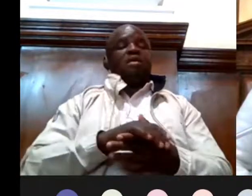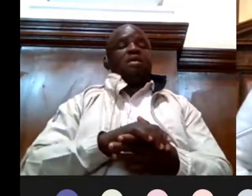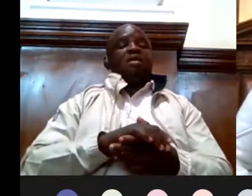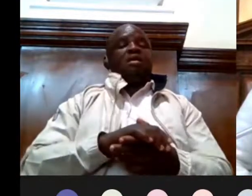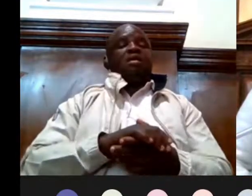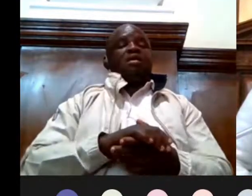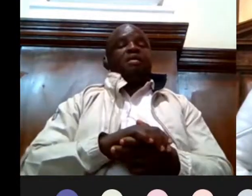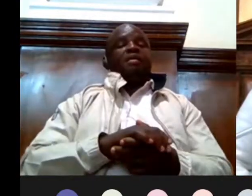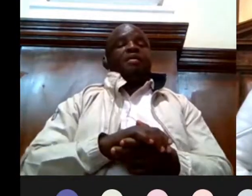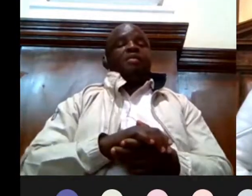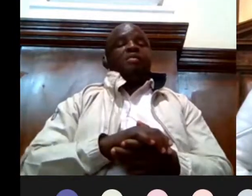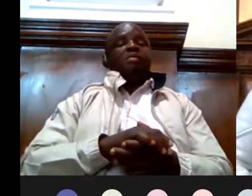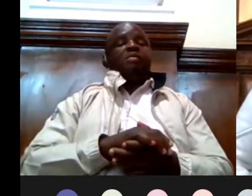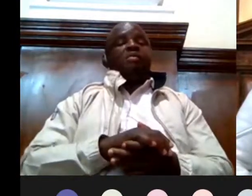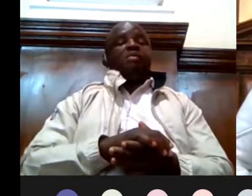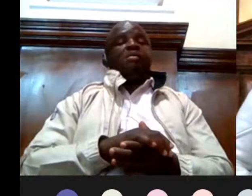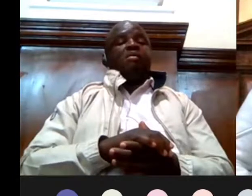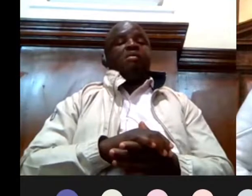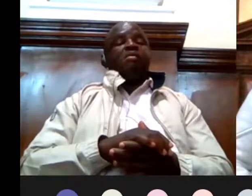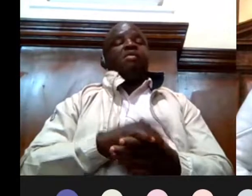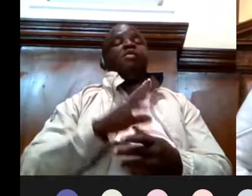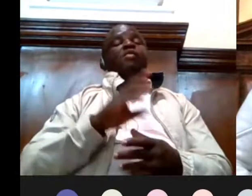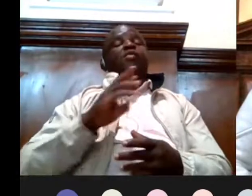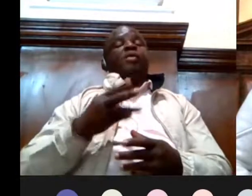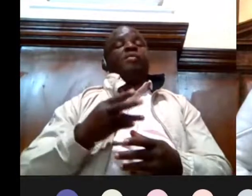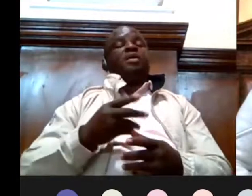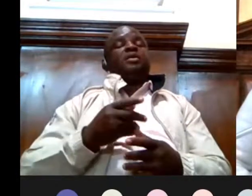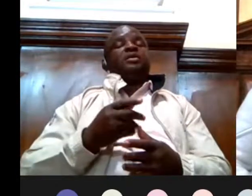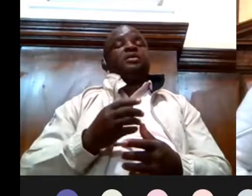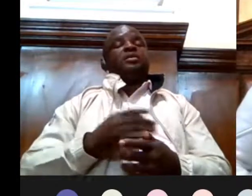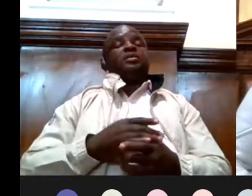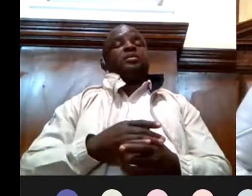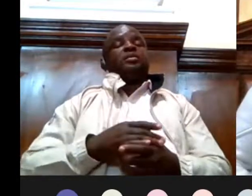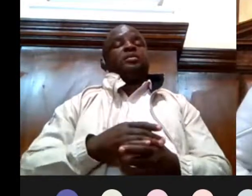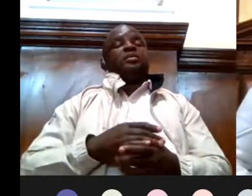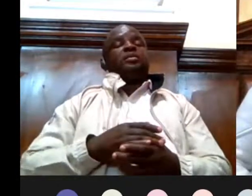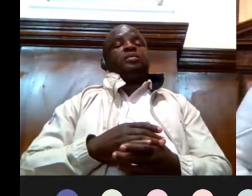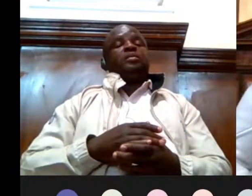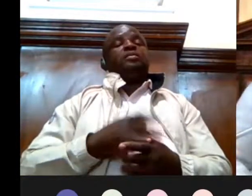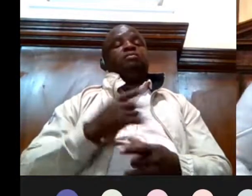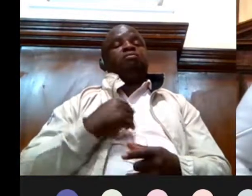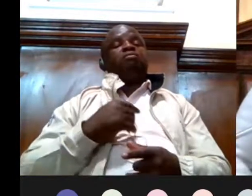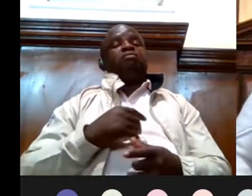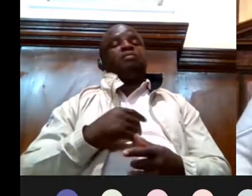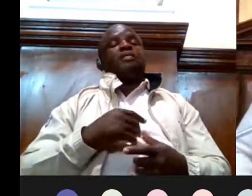have formation of women to treat like this.